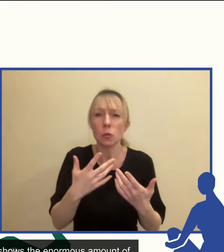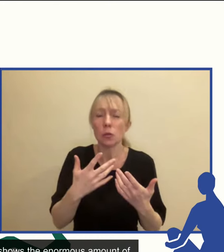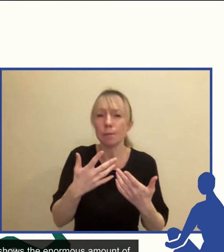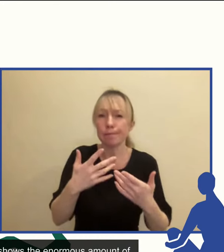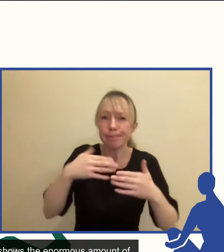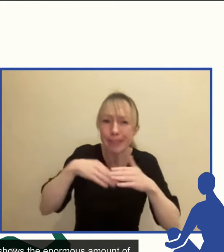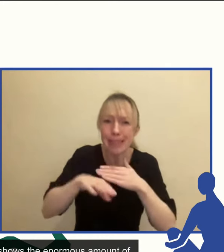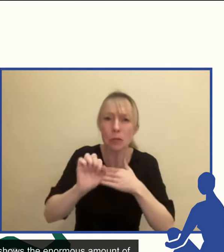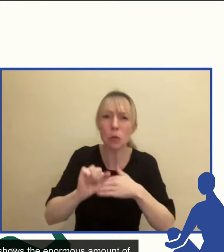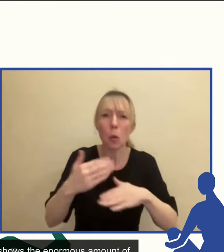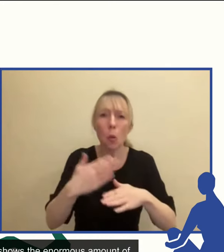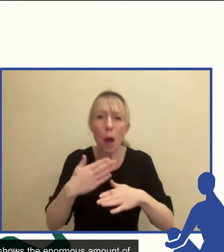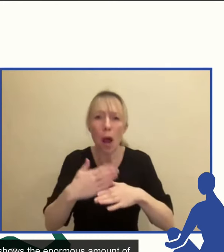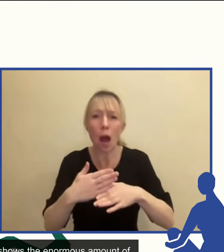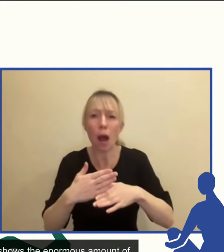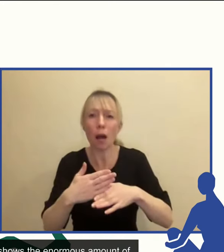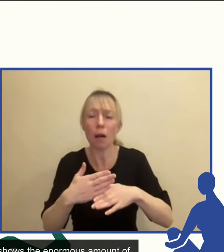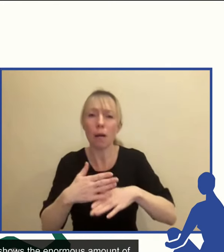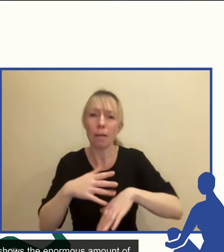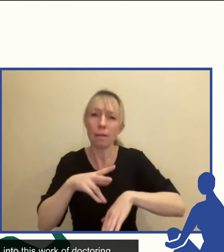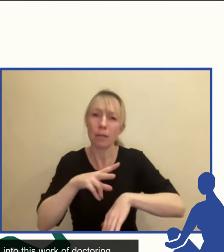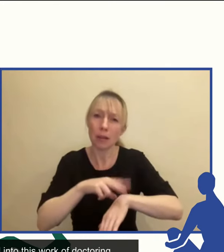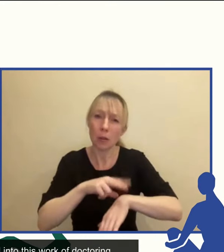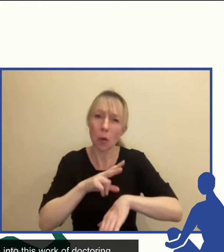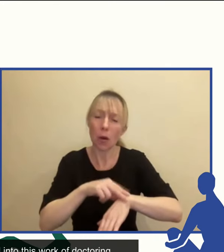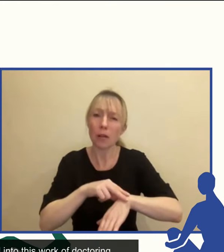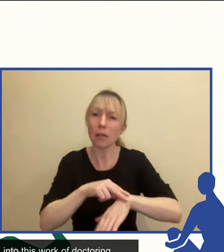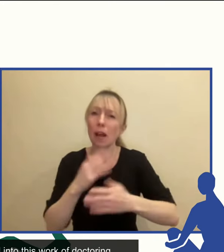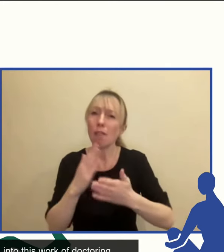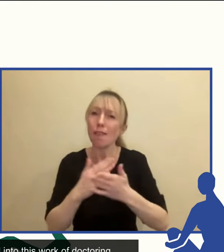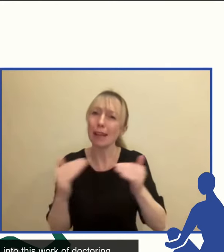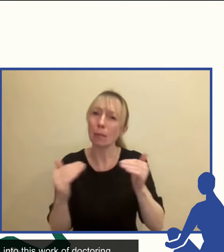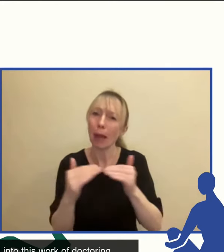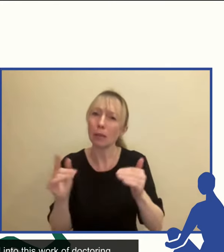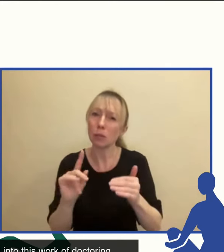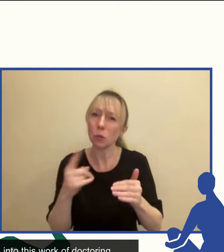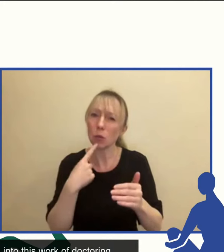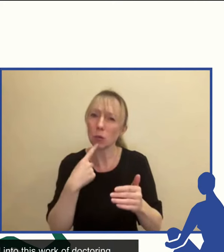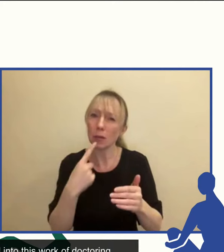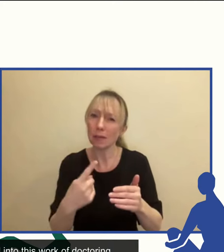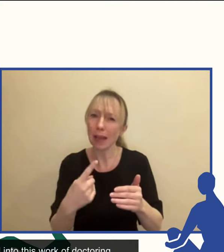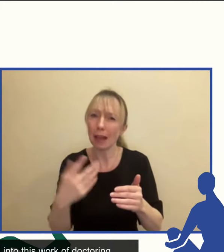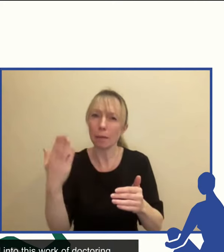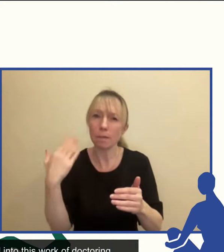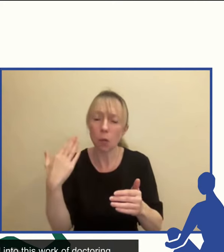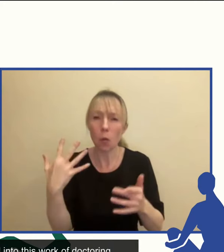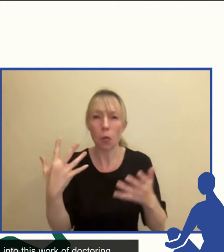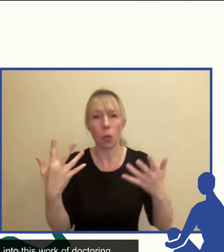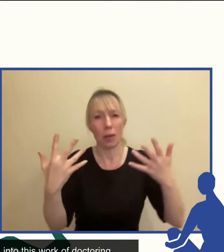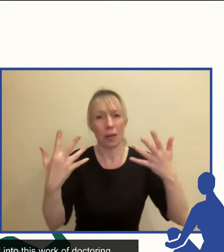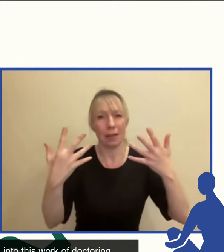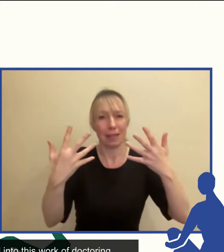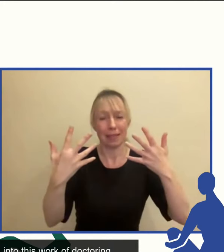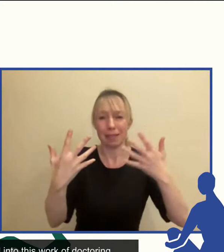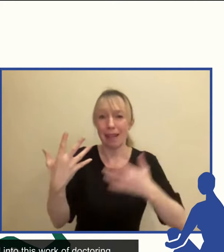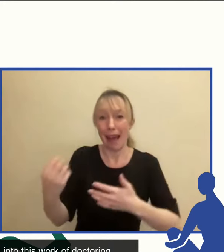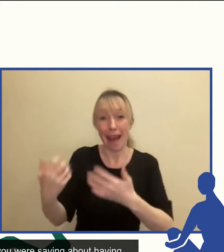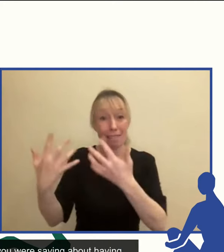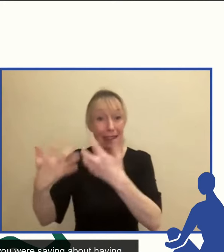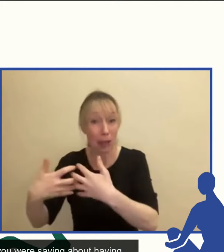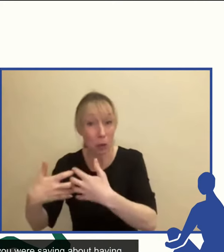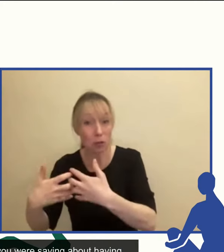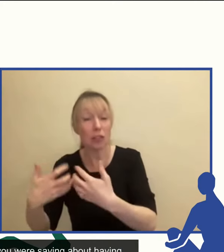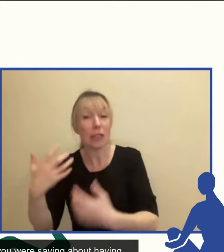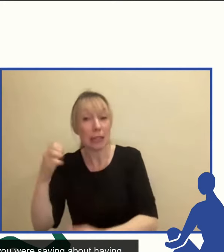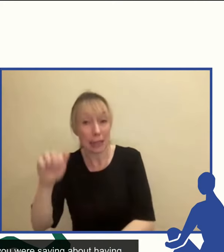and which I think very much chimes with what you were saying about having the technology, having